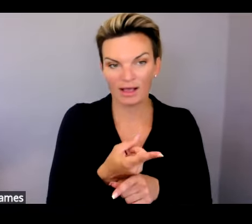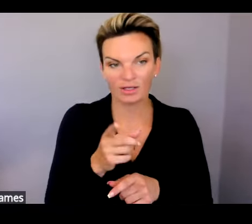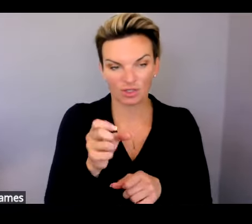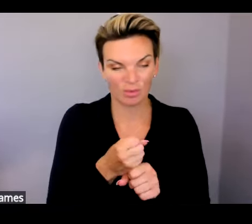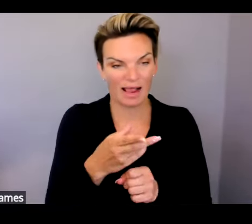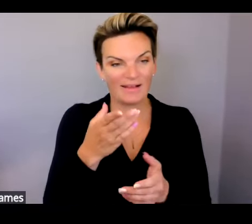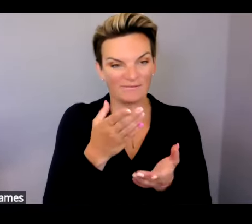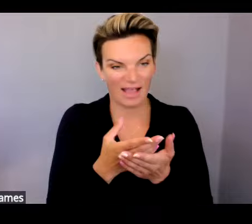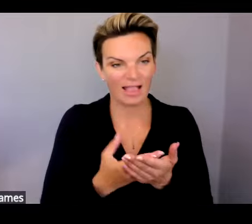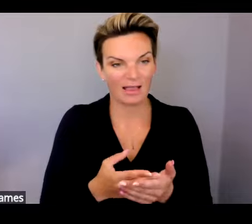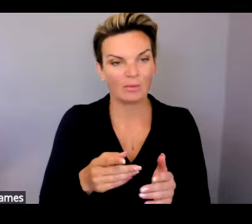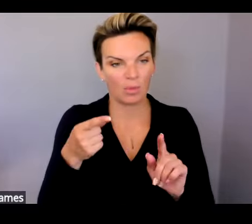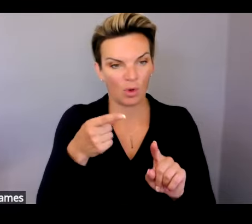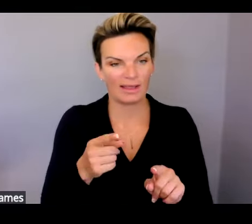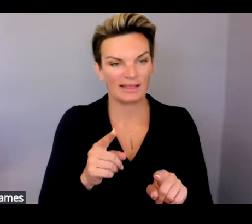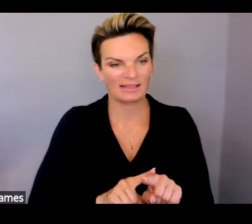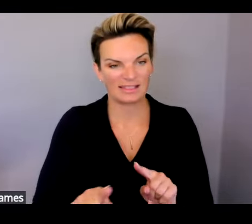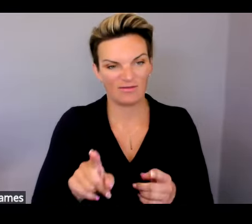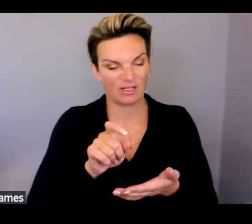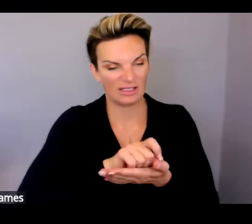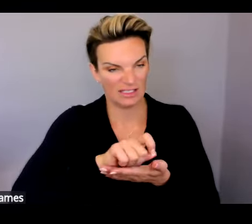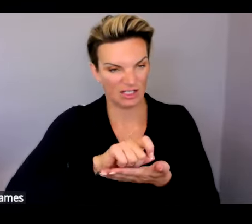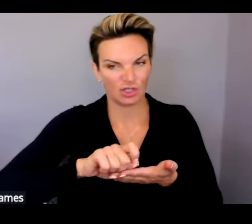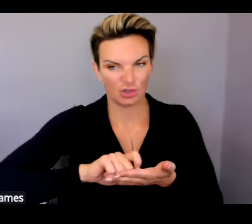point. She said, you know, it's different signature.